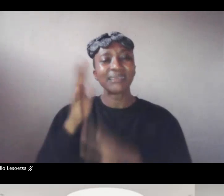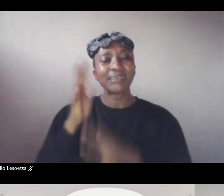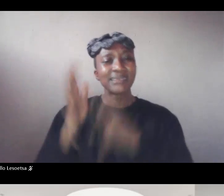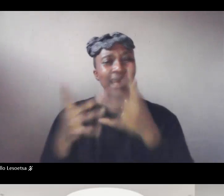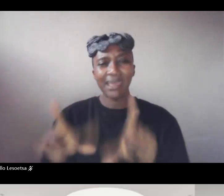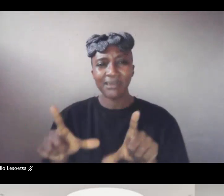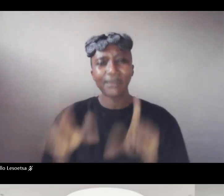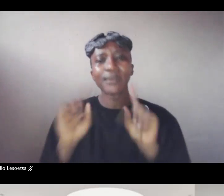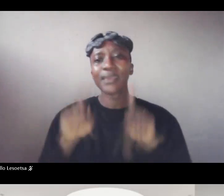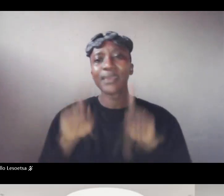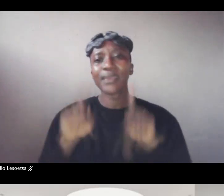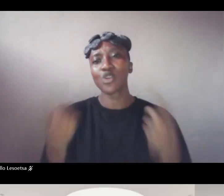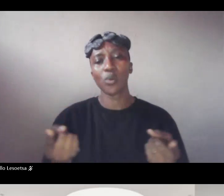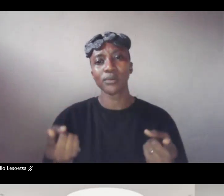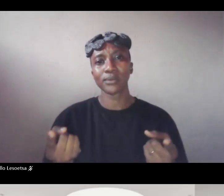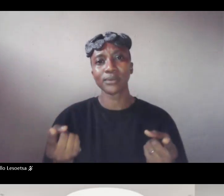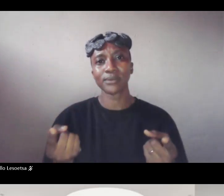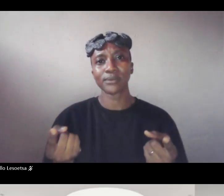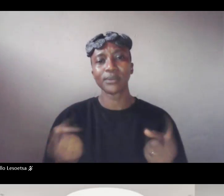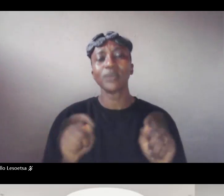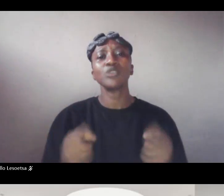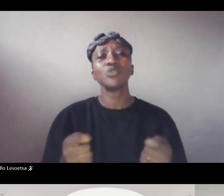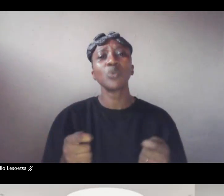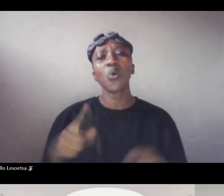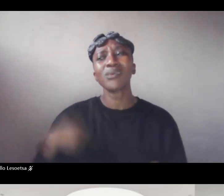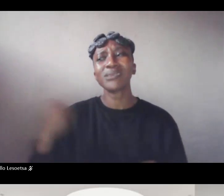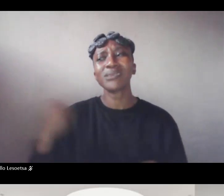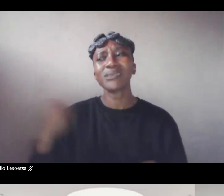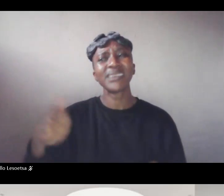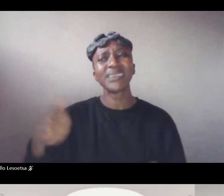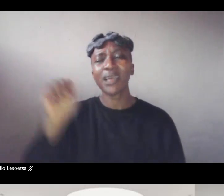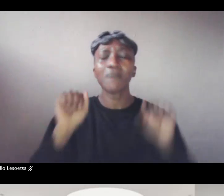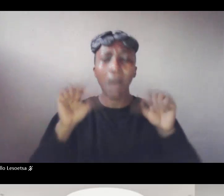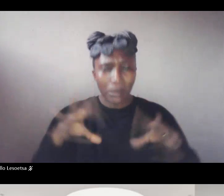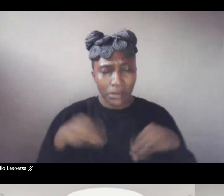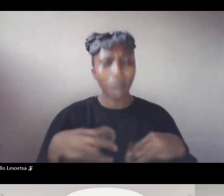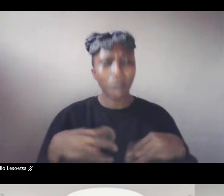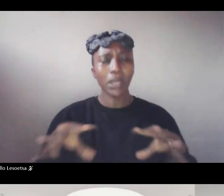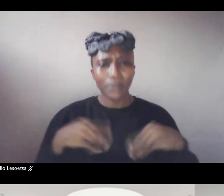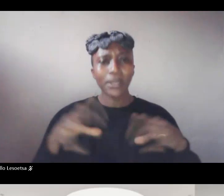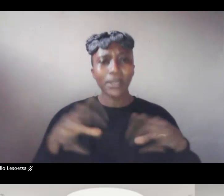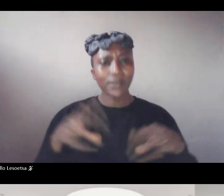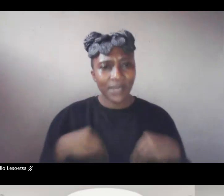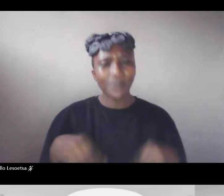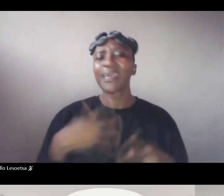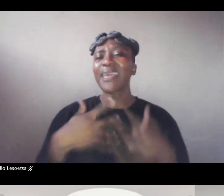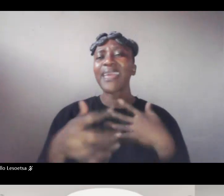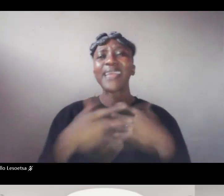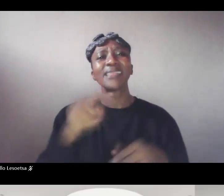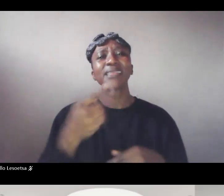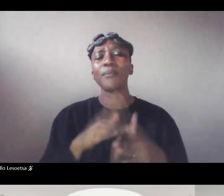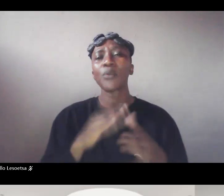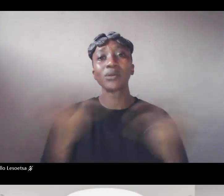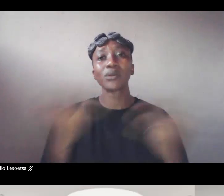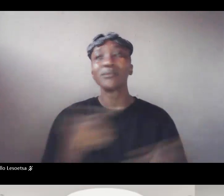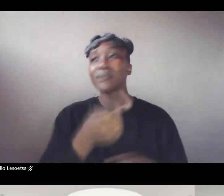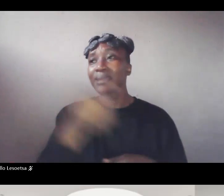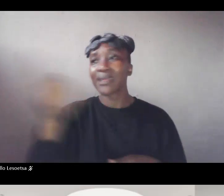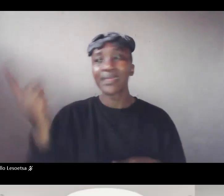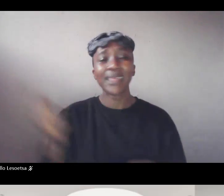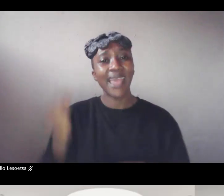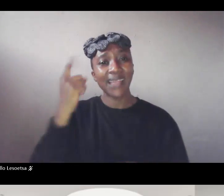and she would just agree to anything because it's like because they don't understand her, and she